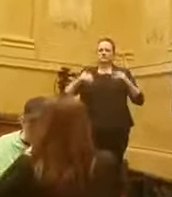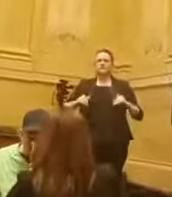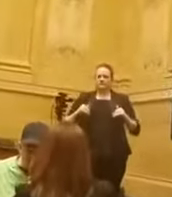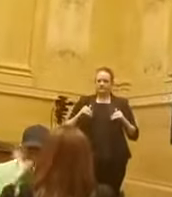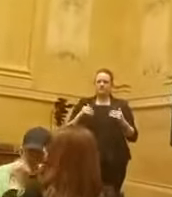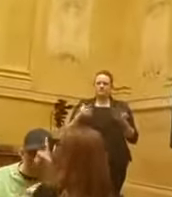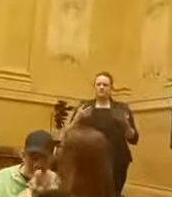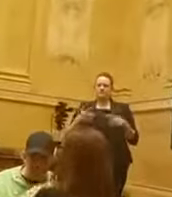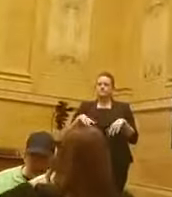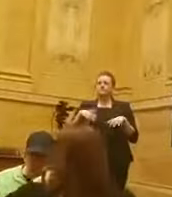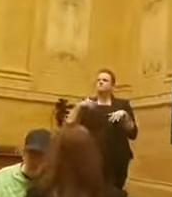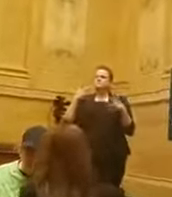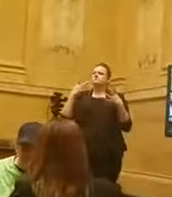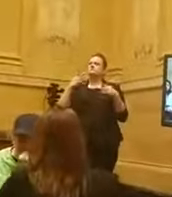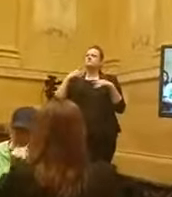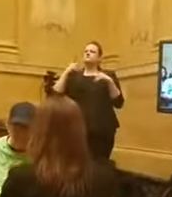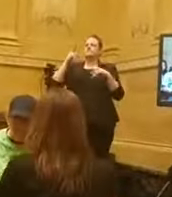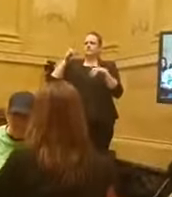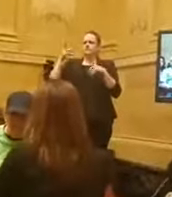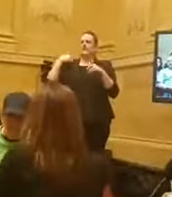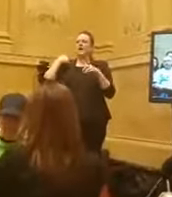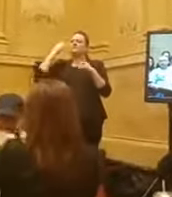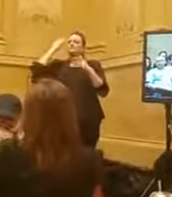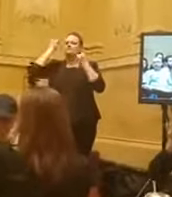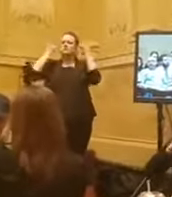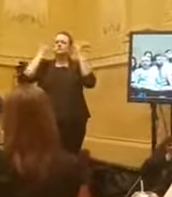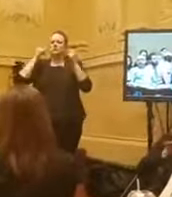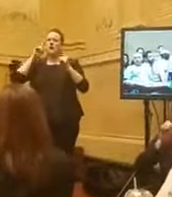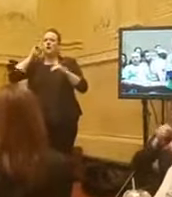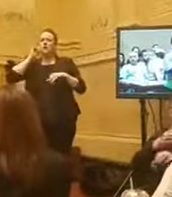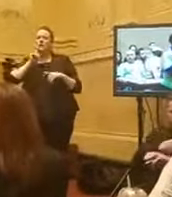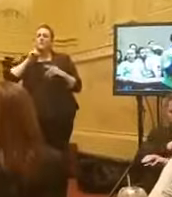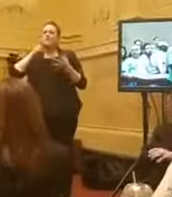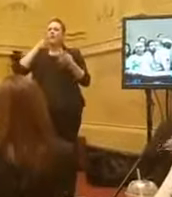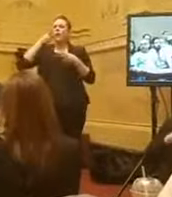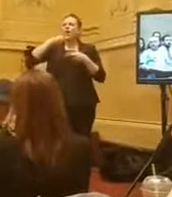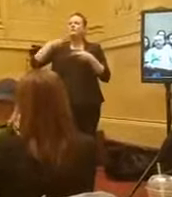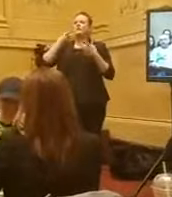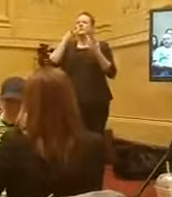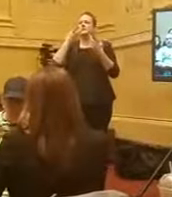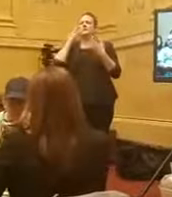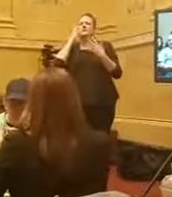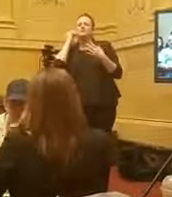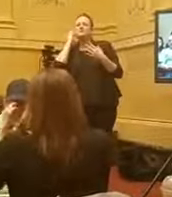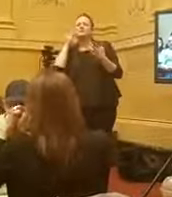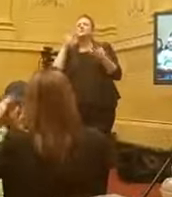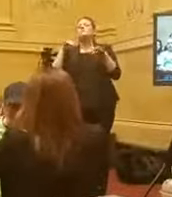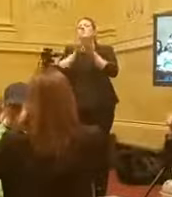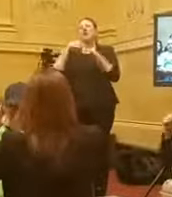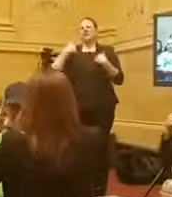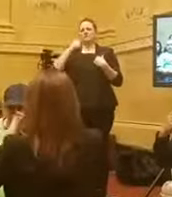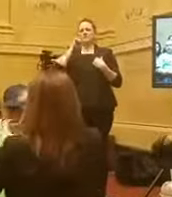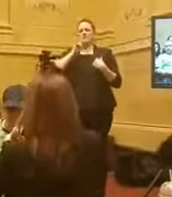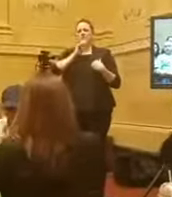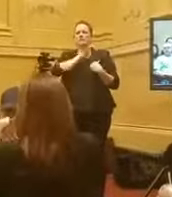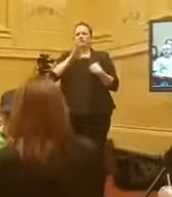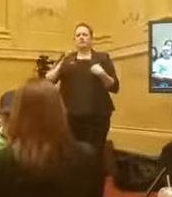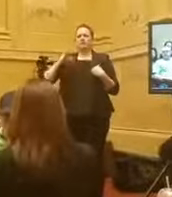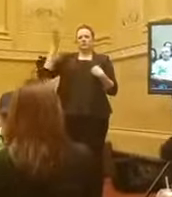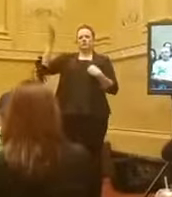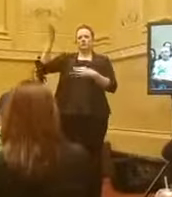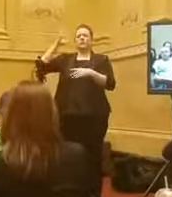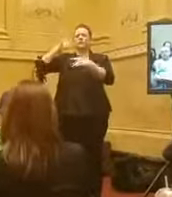they need support for having themselves to get access to their child education or for deaf children to get access to their education. My